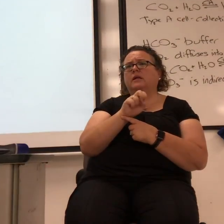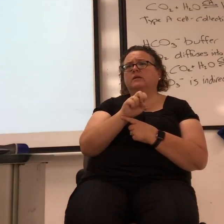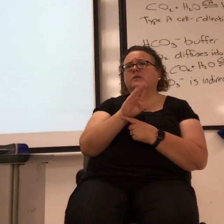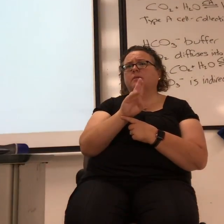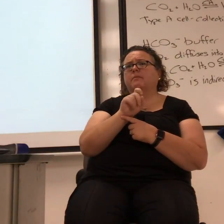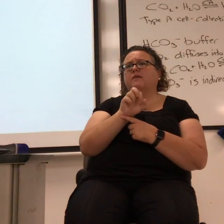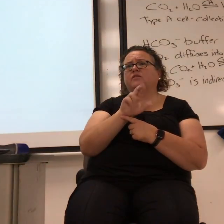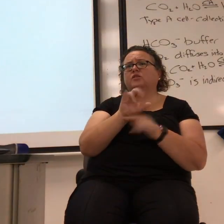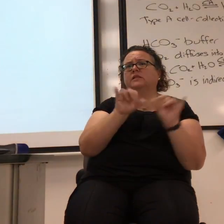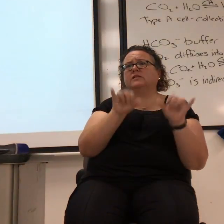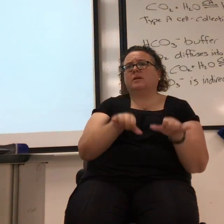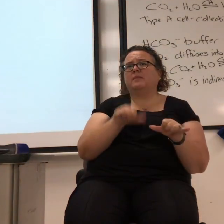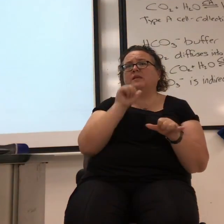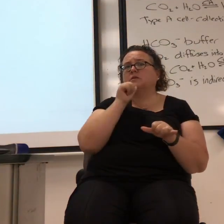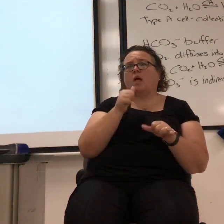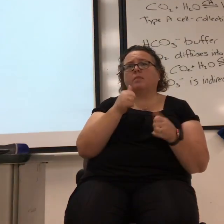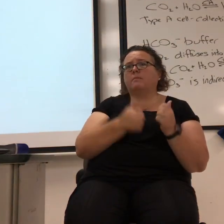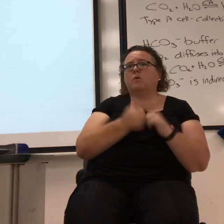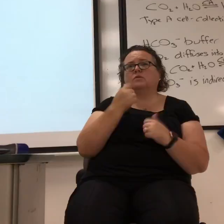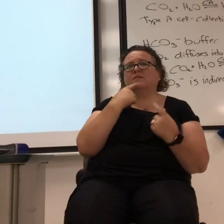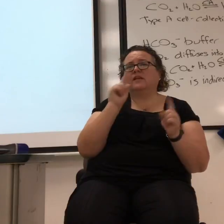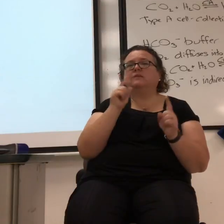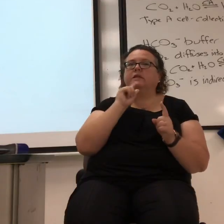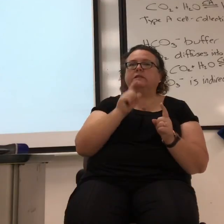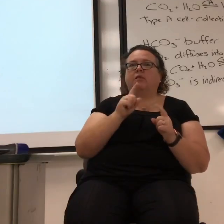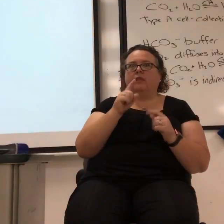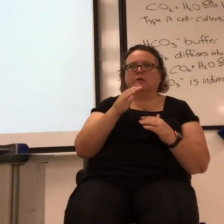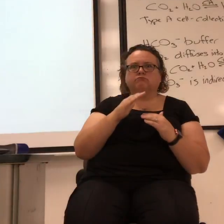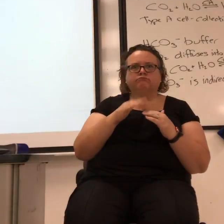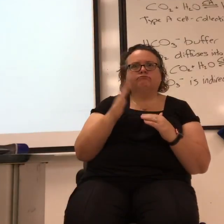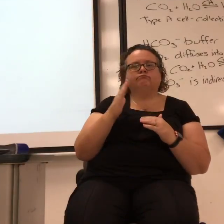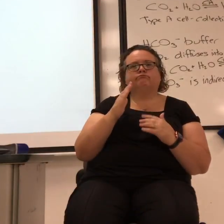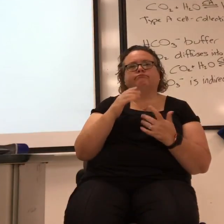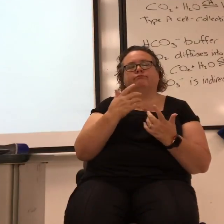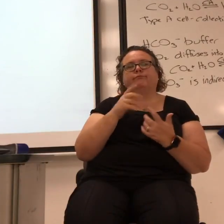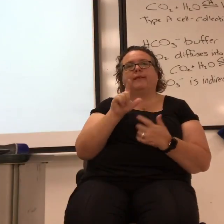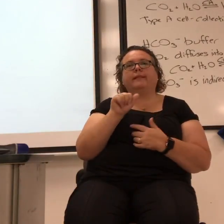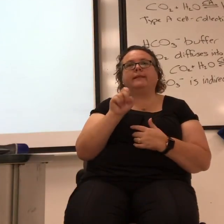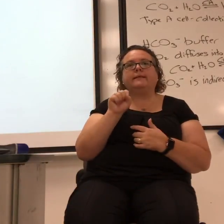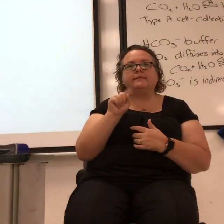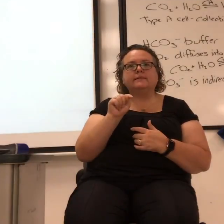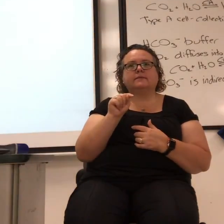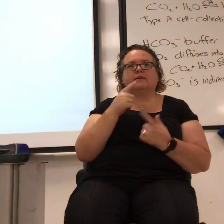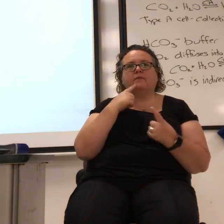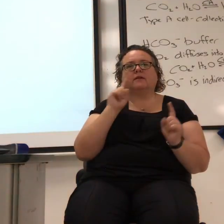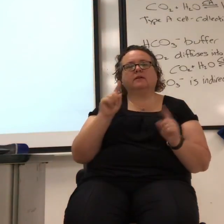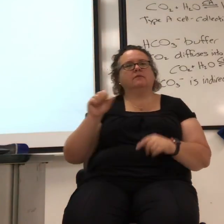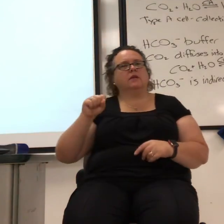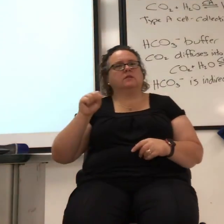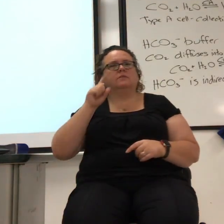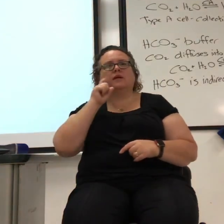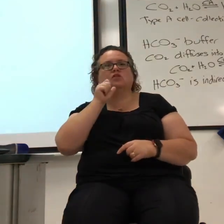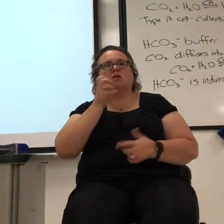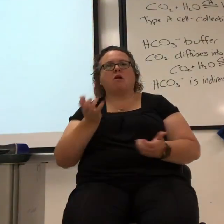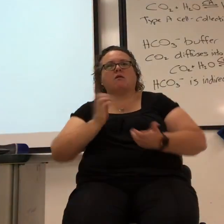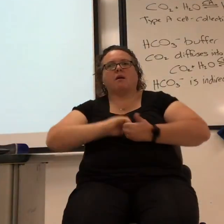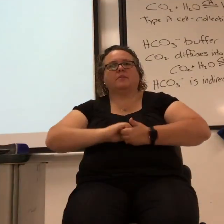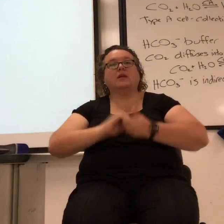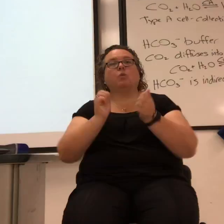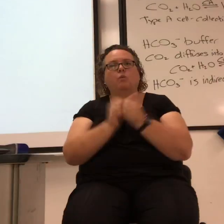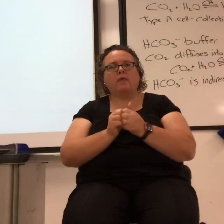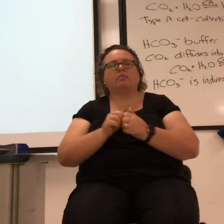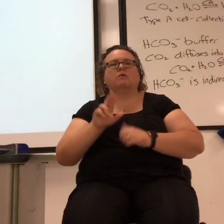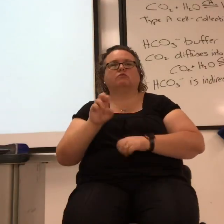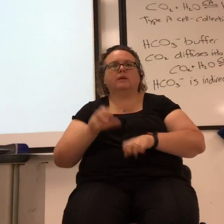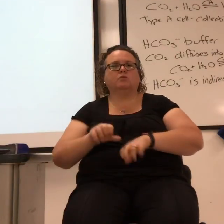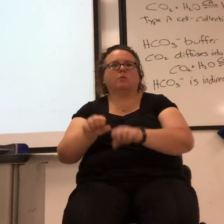the least effective? Yeah, because you're not coupling the excretion of the proton with the